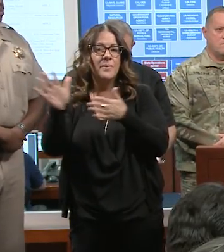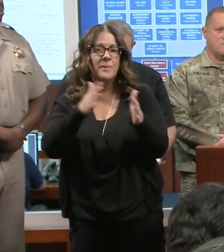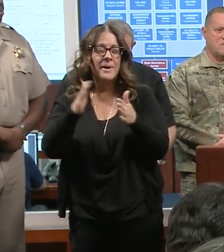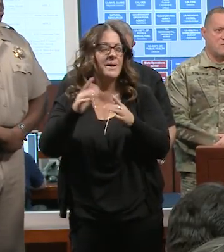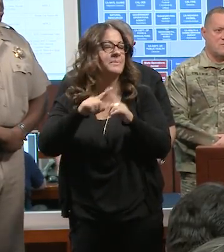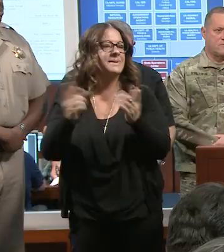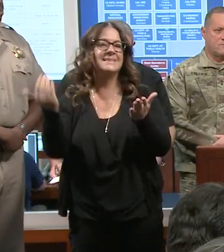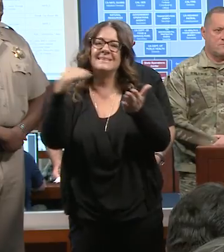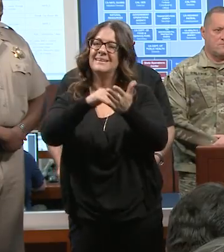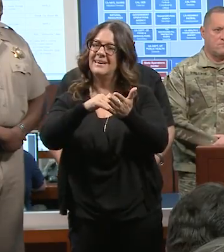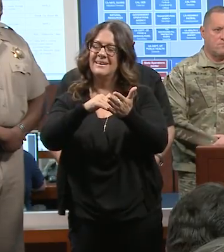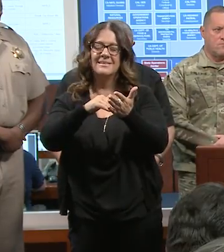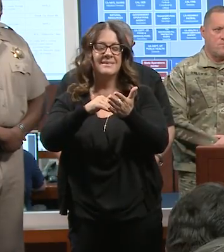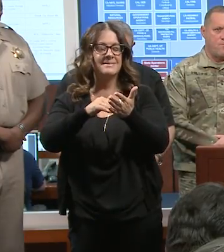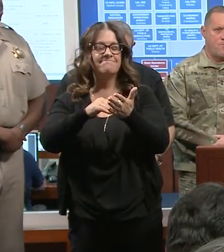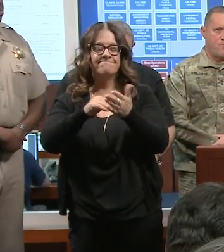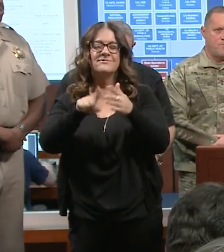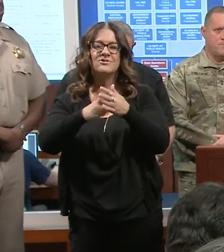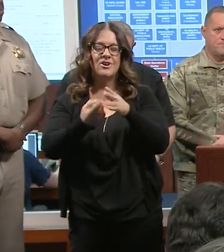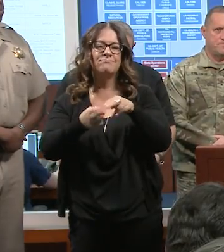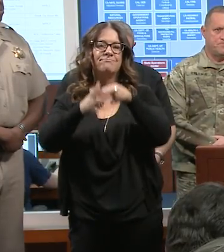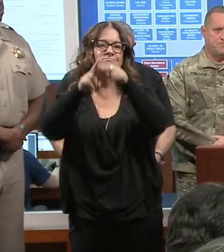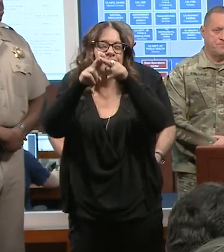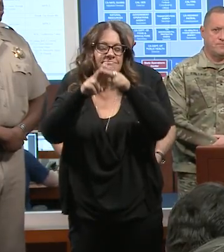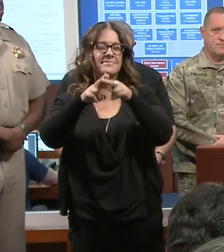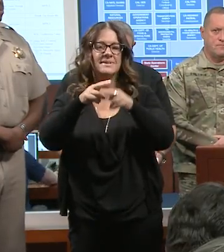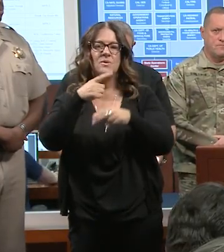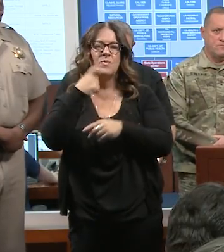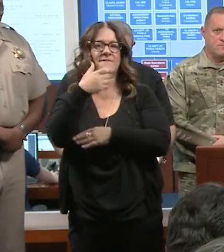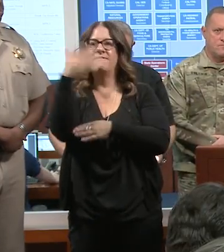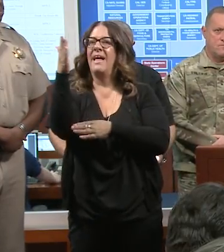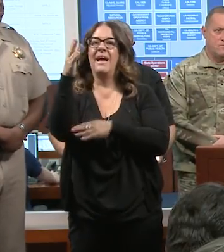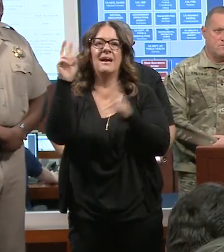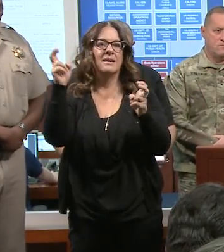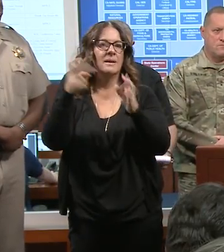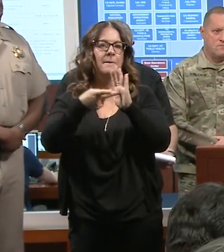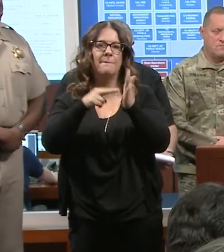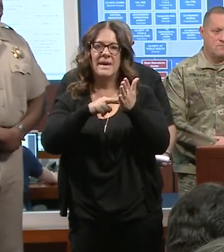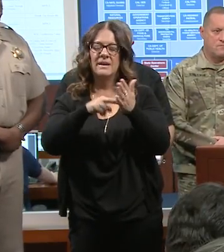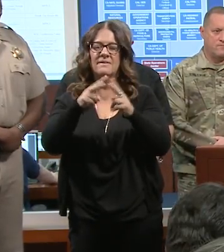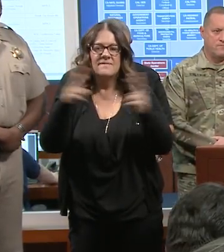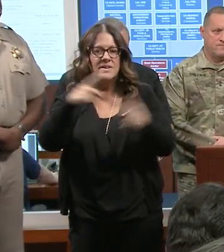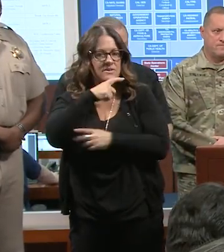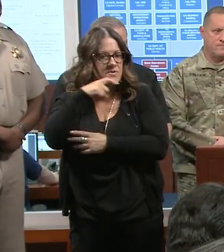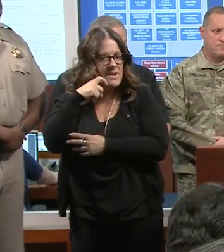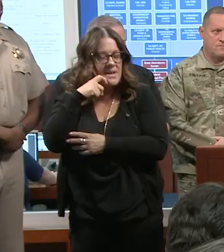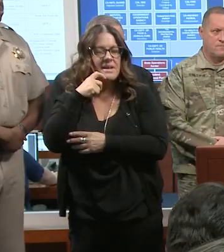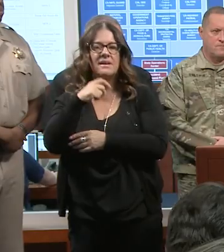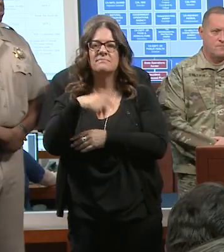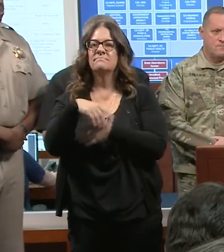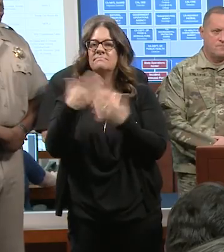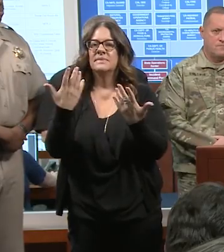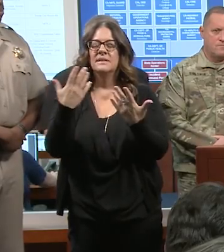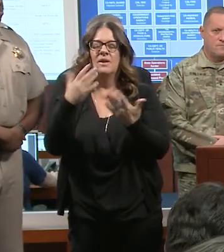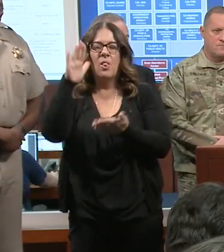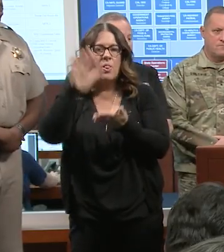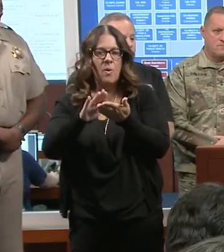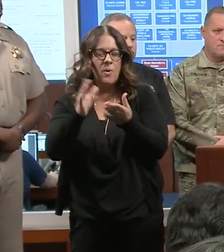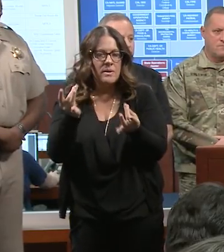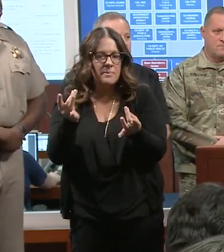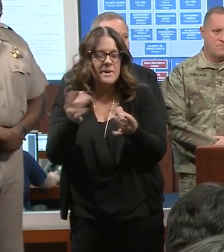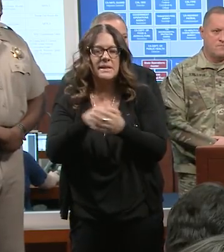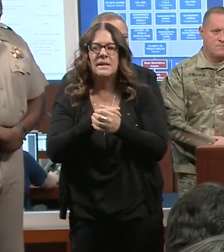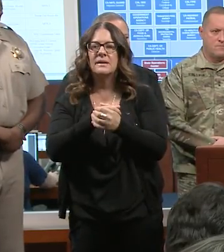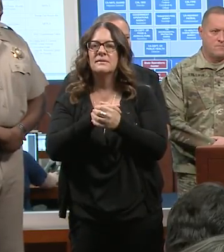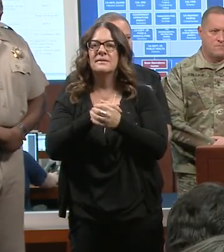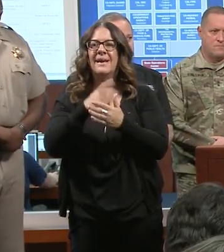to red flag conditions, very dry humidities, 8% in many locations, and winds that are